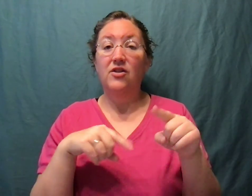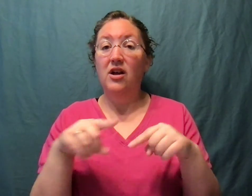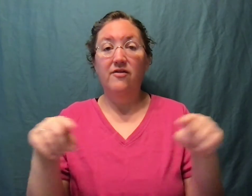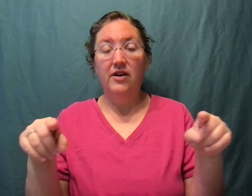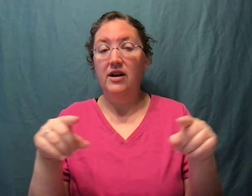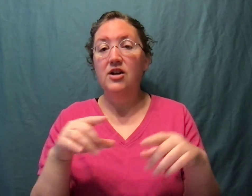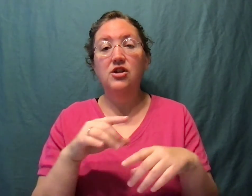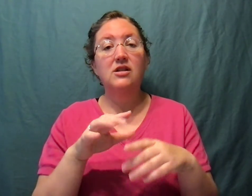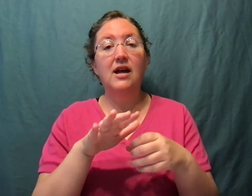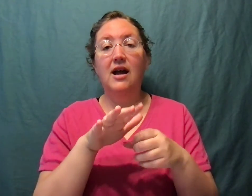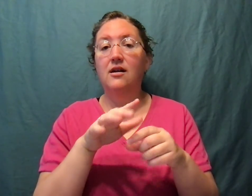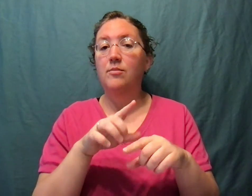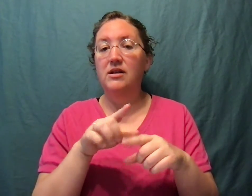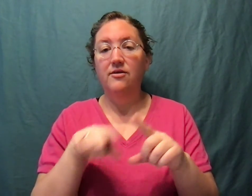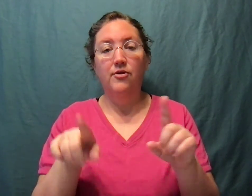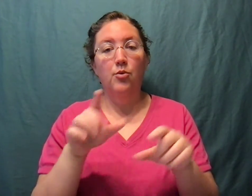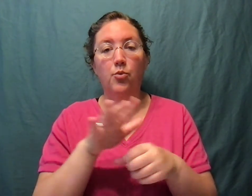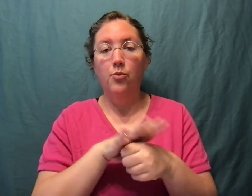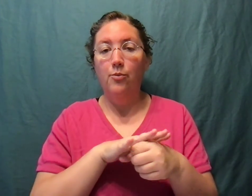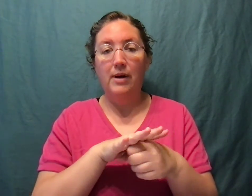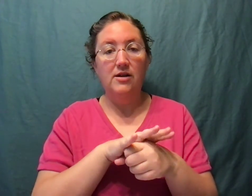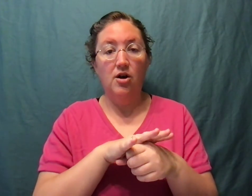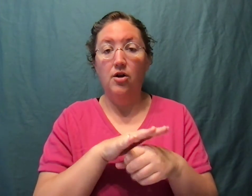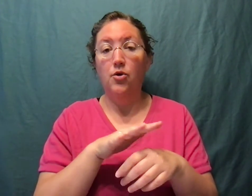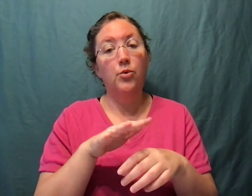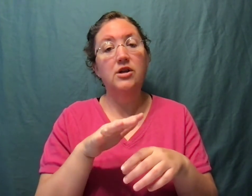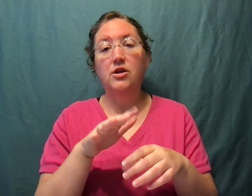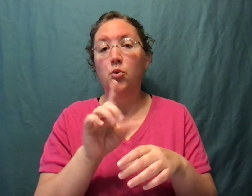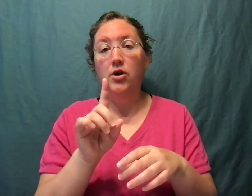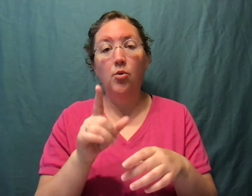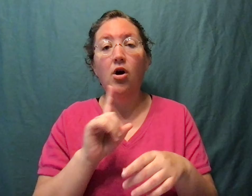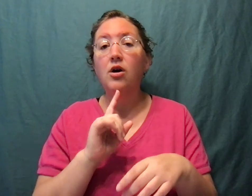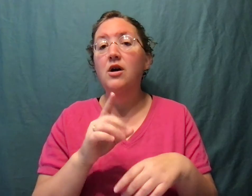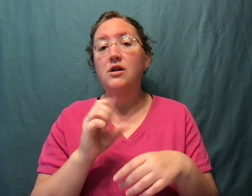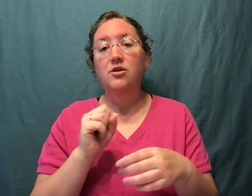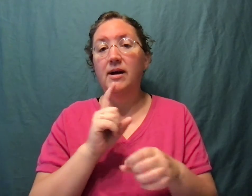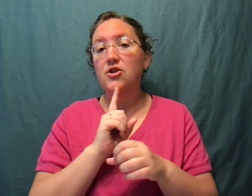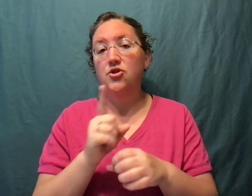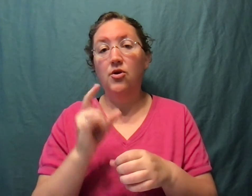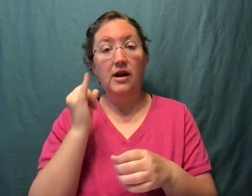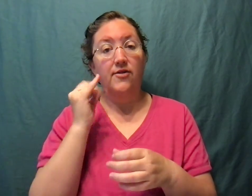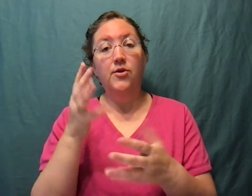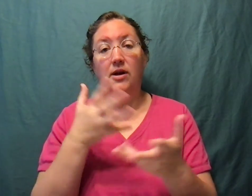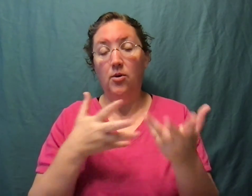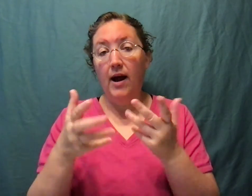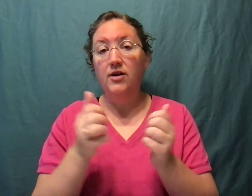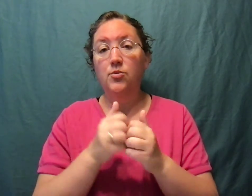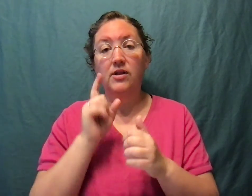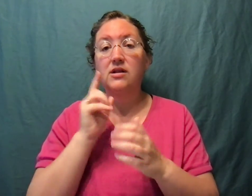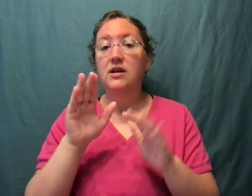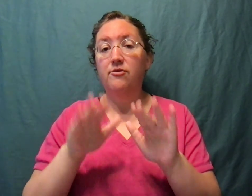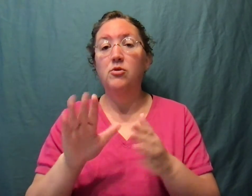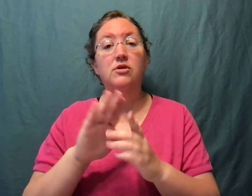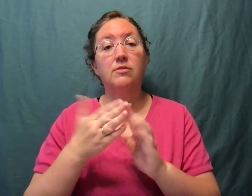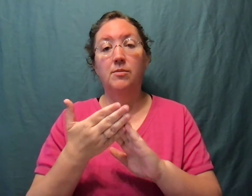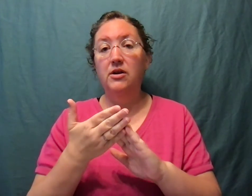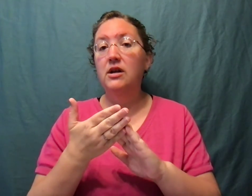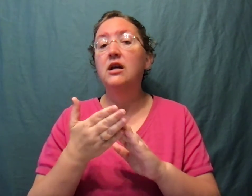lot of variations and could be different based on the region where you are. So make sure if you interact with the deaf Muslim community